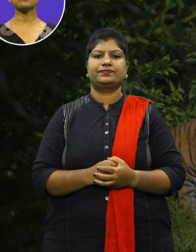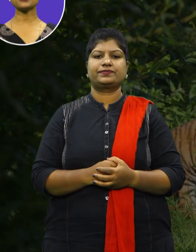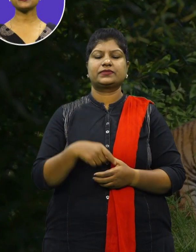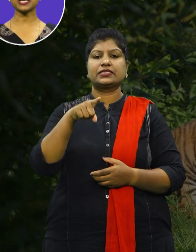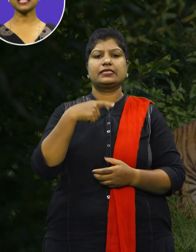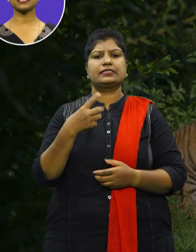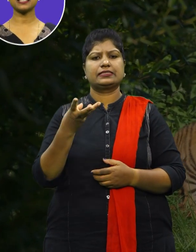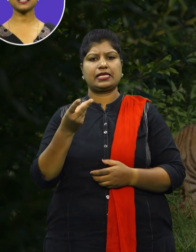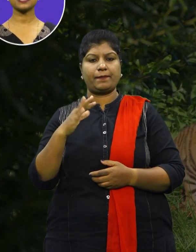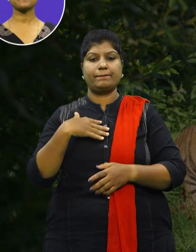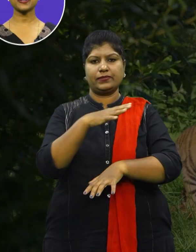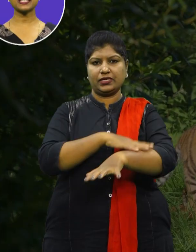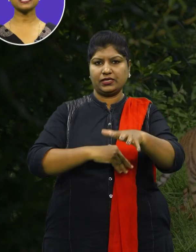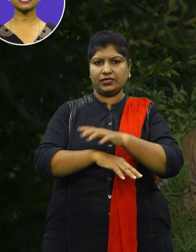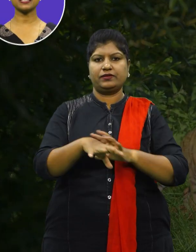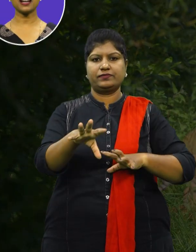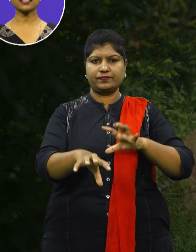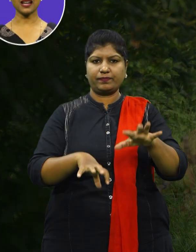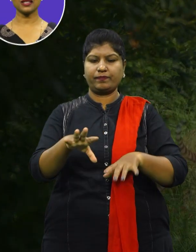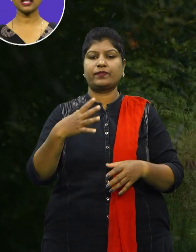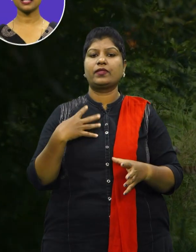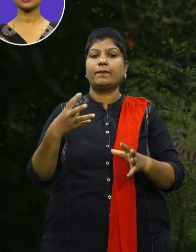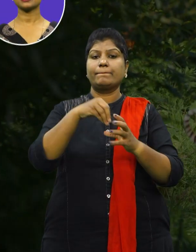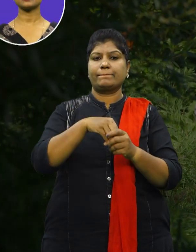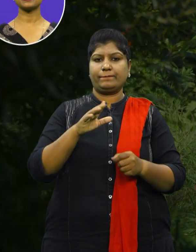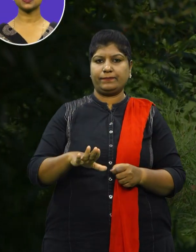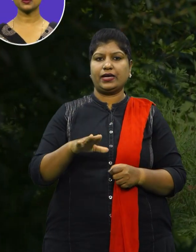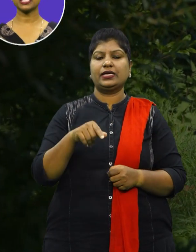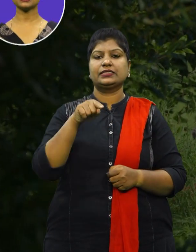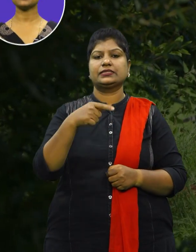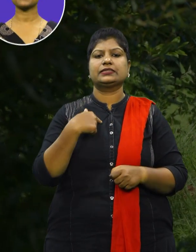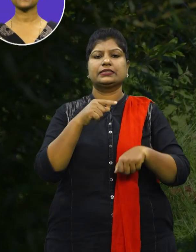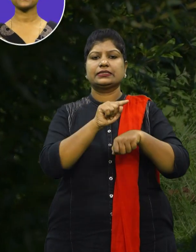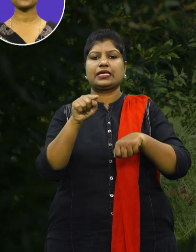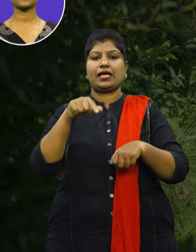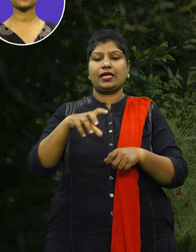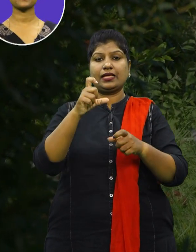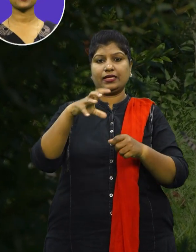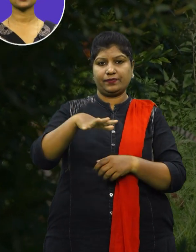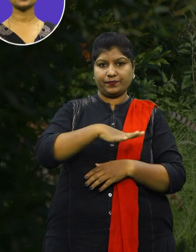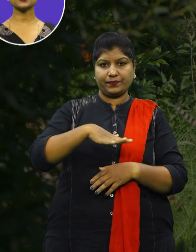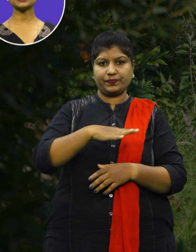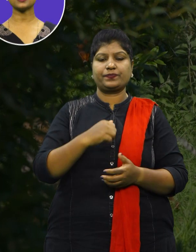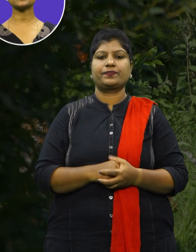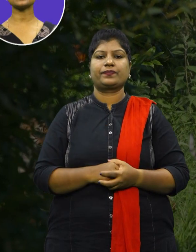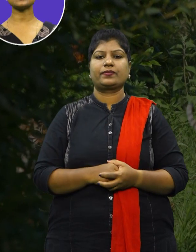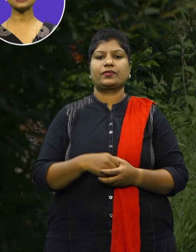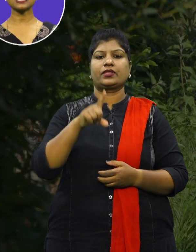the number of tigers present in our country is between